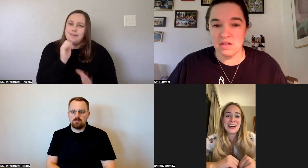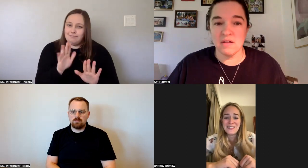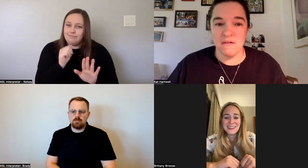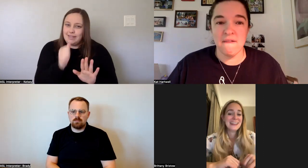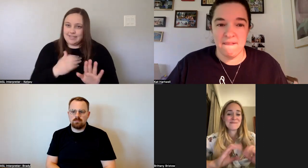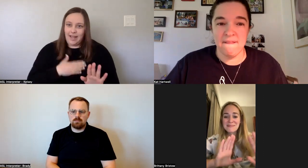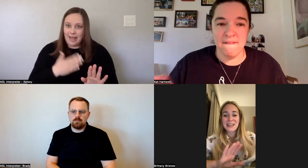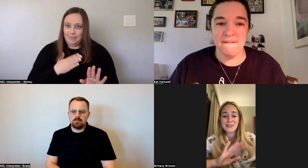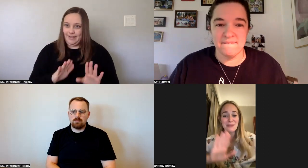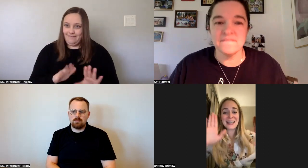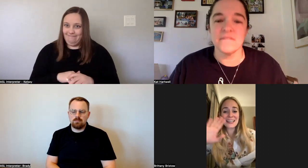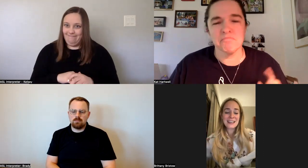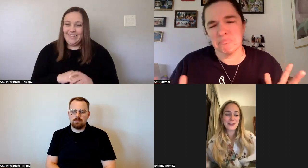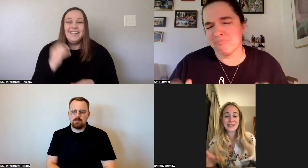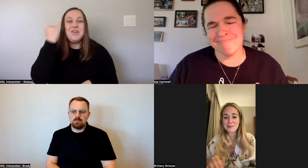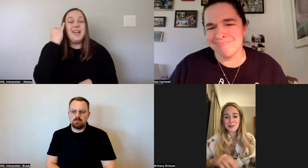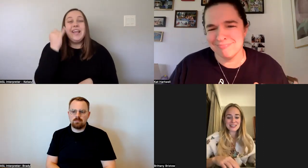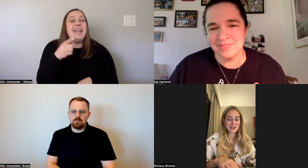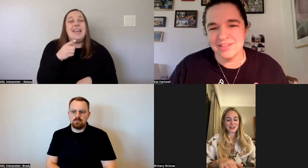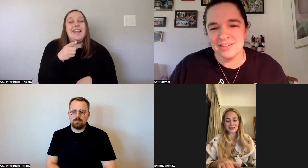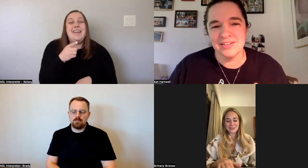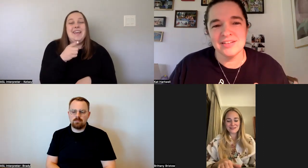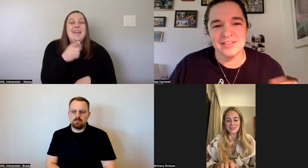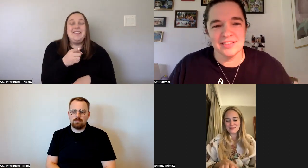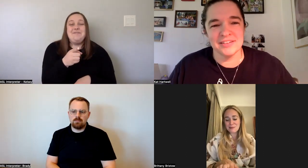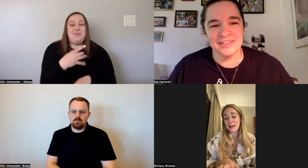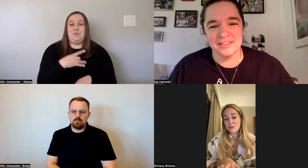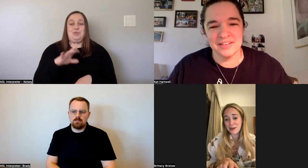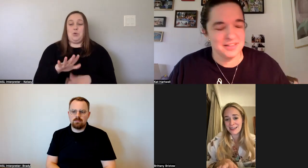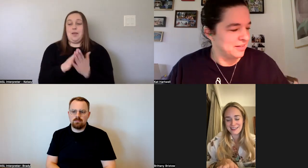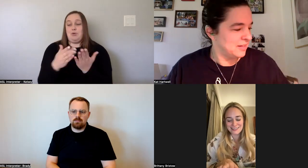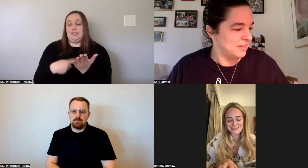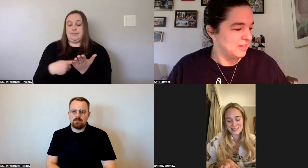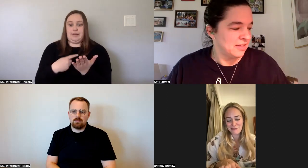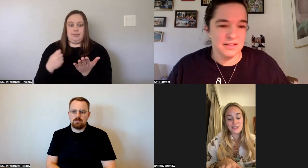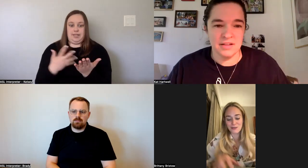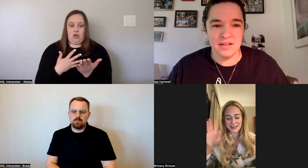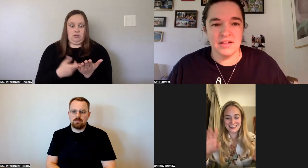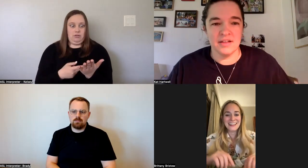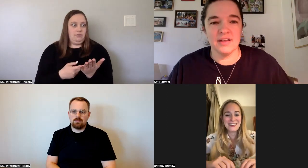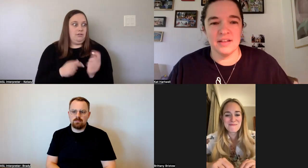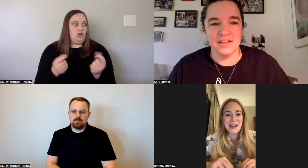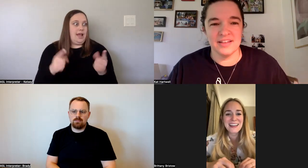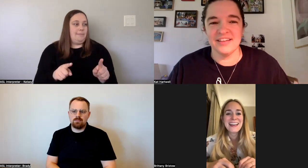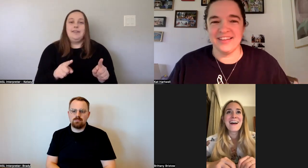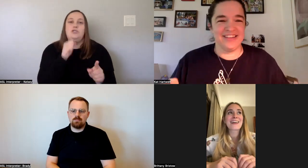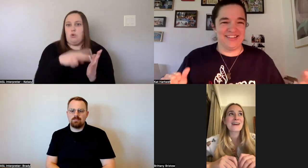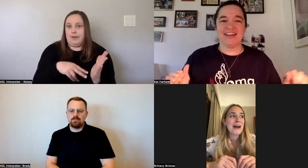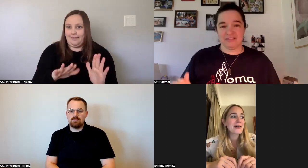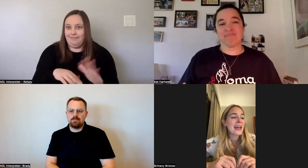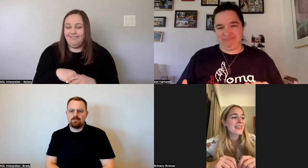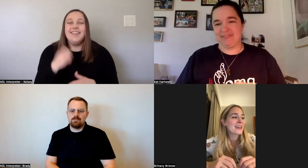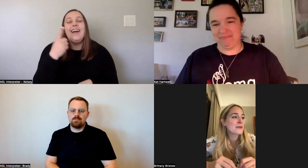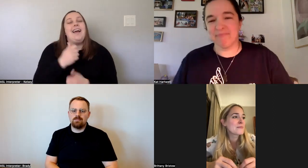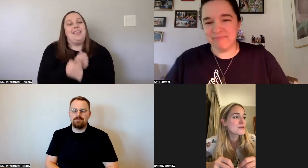book. So if you don't like books that are sometimes frightening and stuff, don't read it. But I love